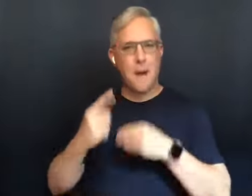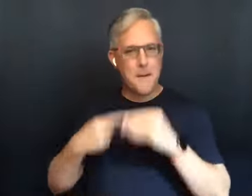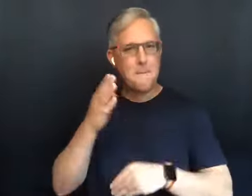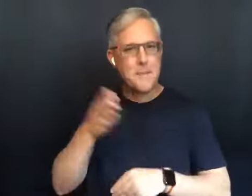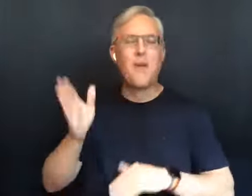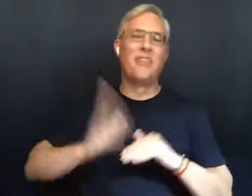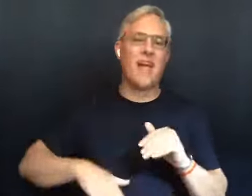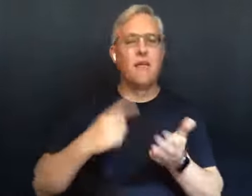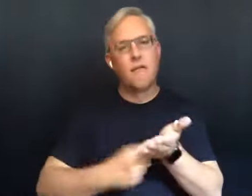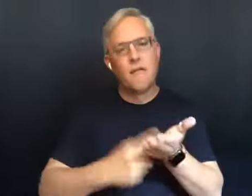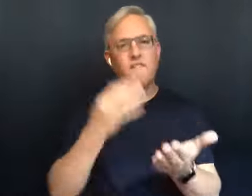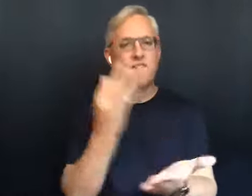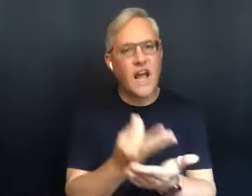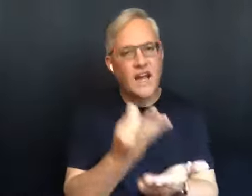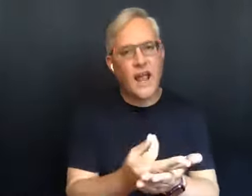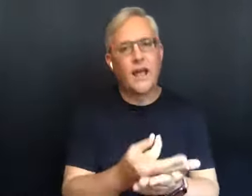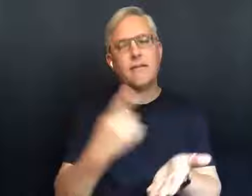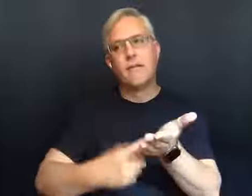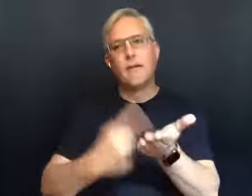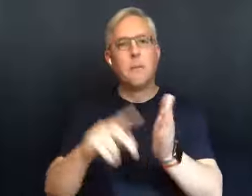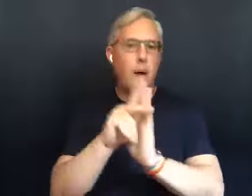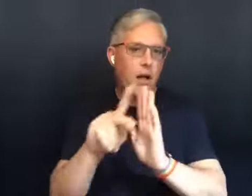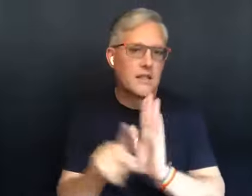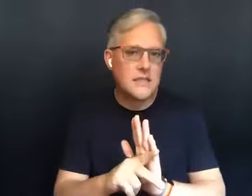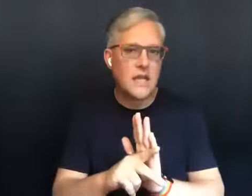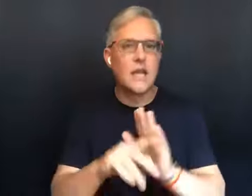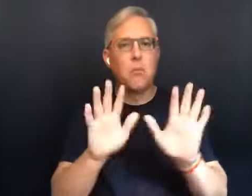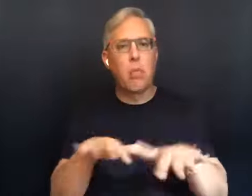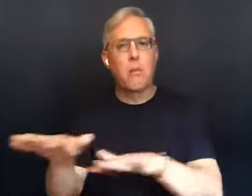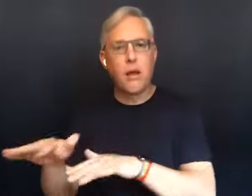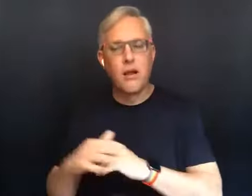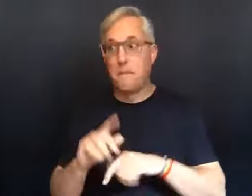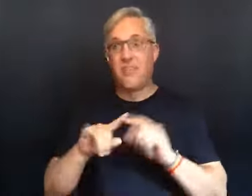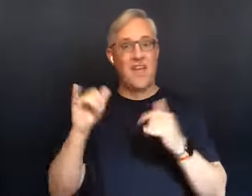to argue about than matters of policy and finance and stuff.